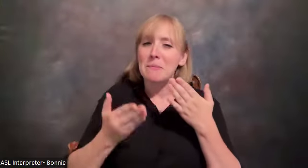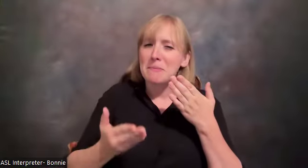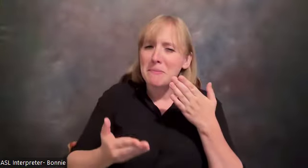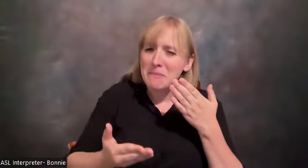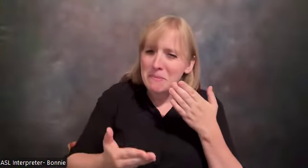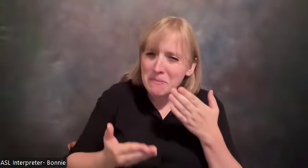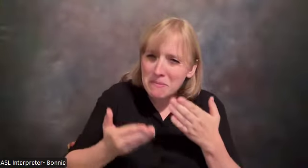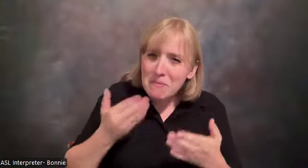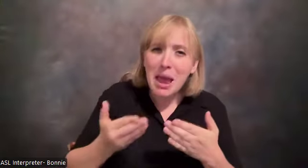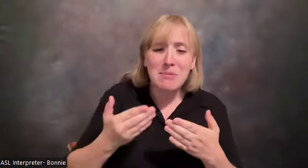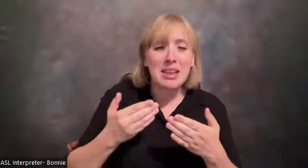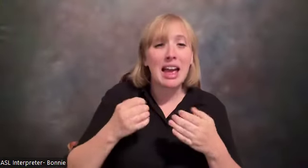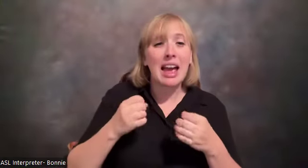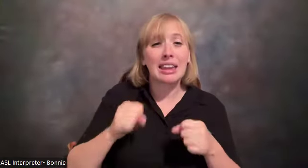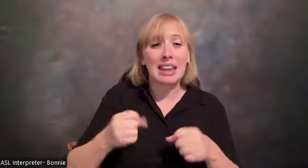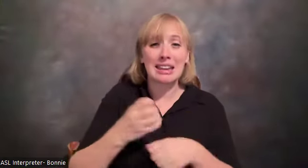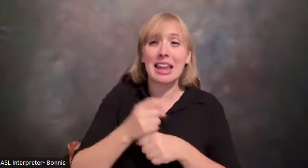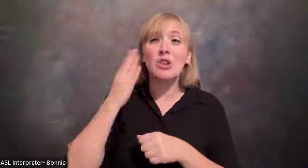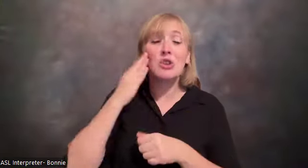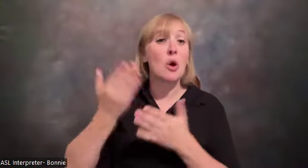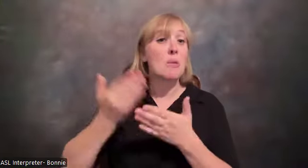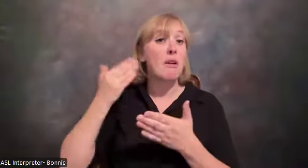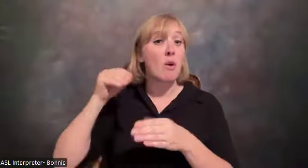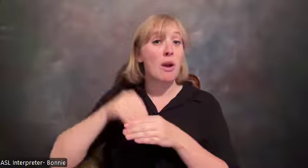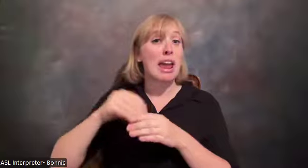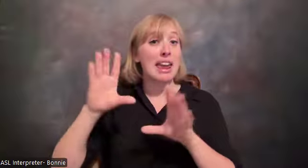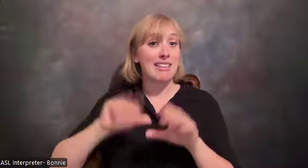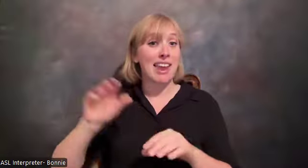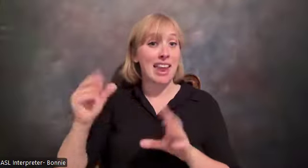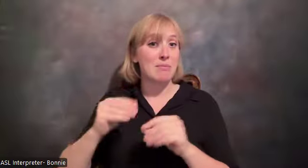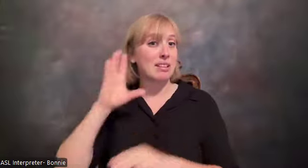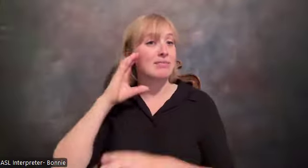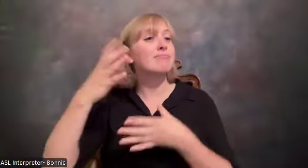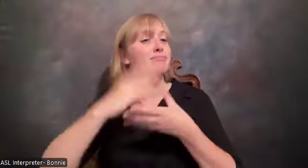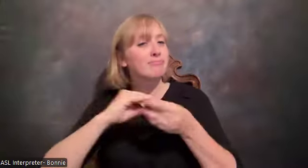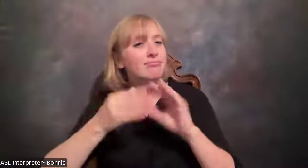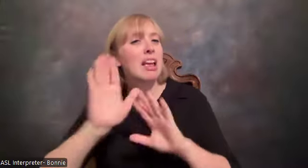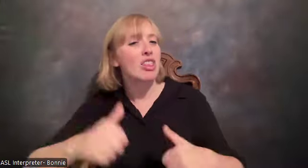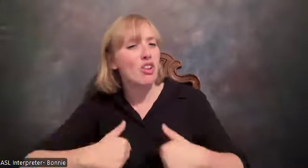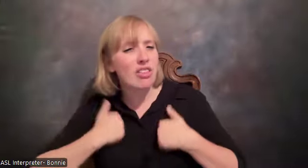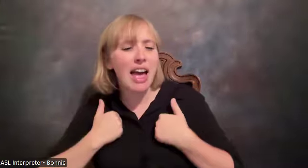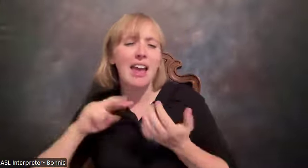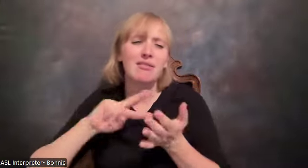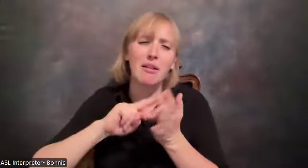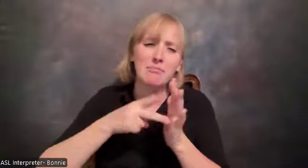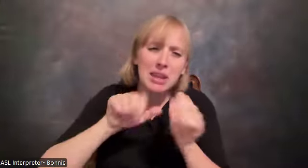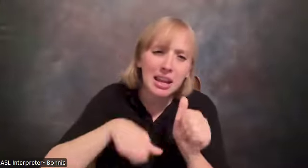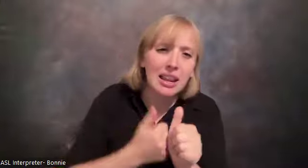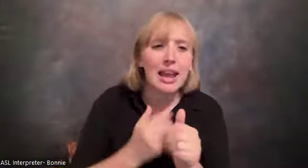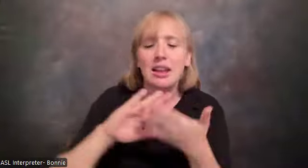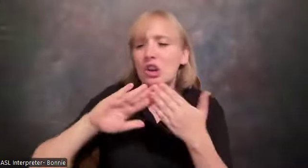maybe, I can get a life like I hear those people when we are in port. And I'm at those meetings and people talk about having a life of meaning, purpose, and